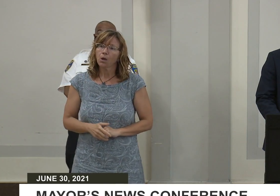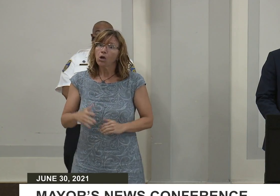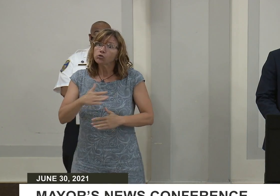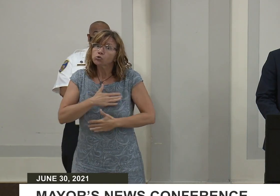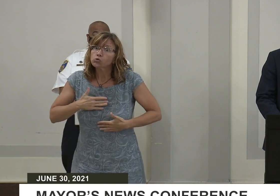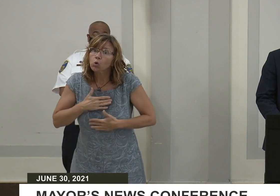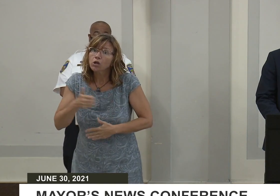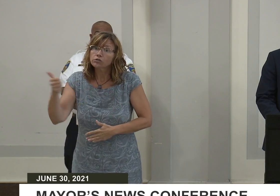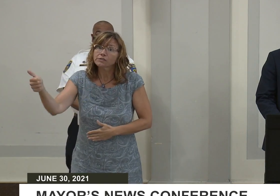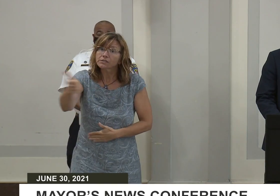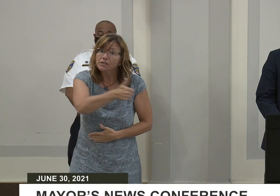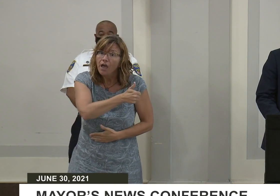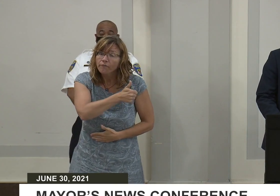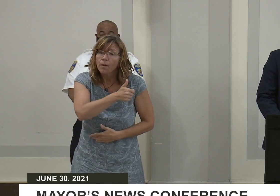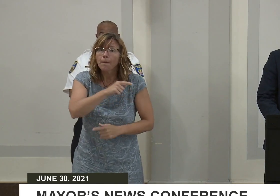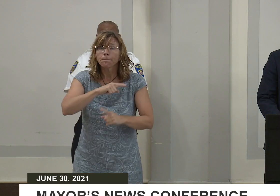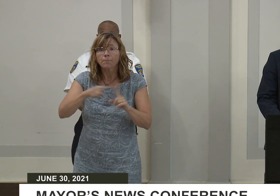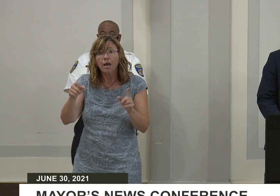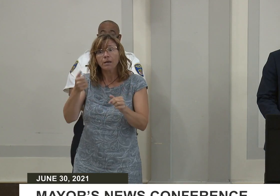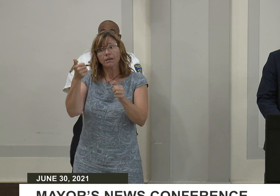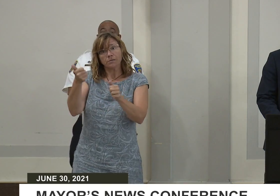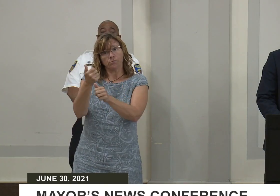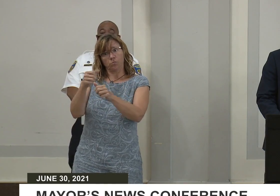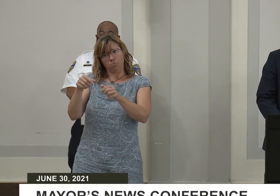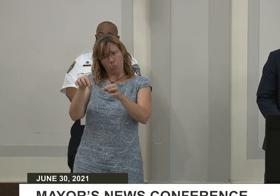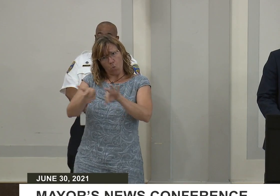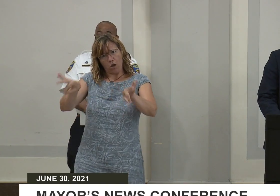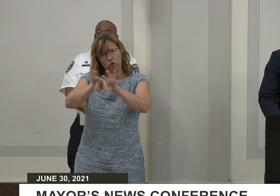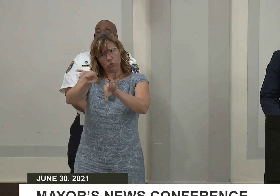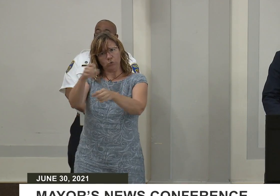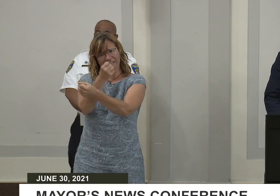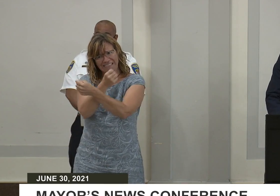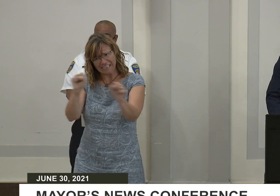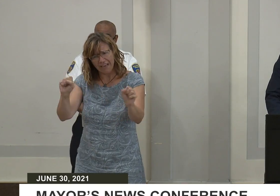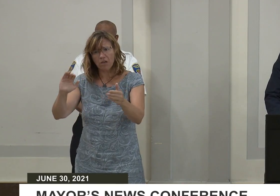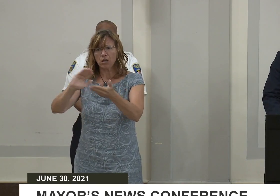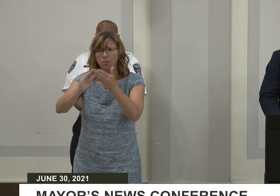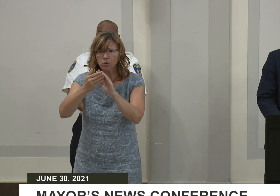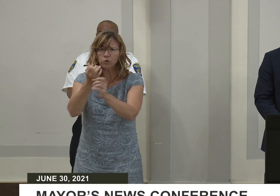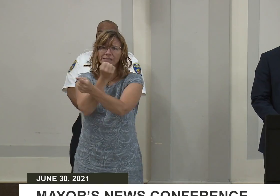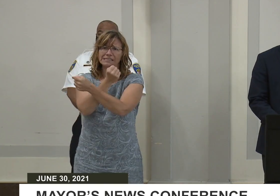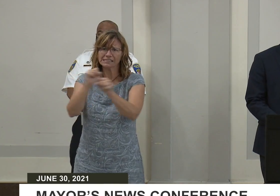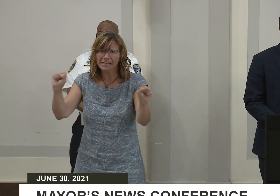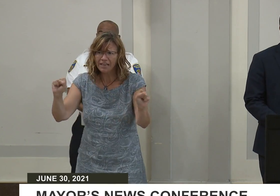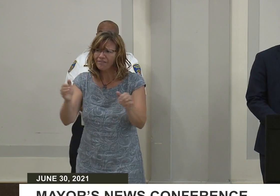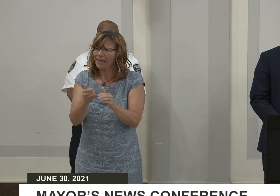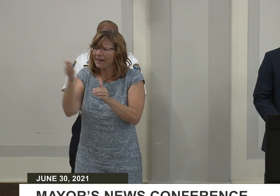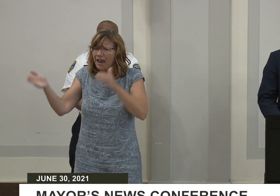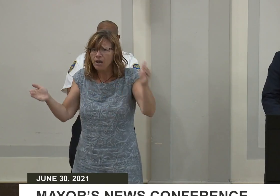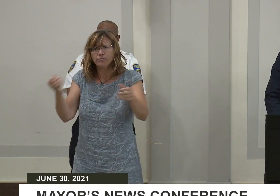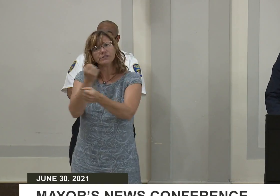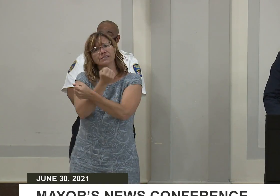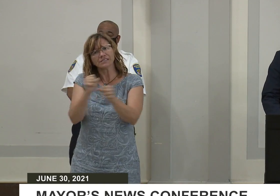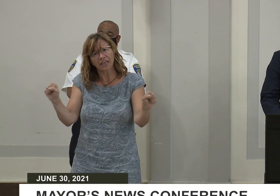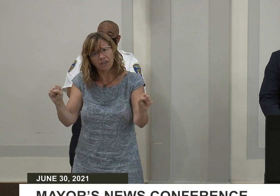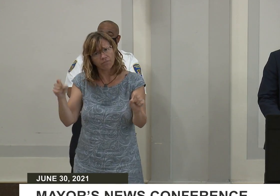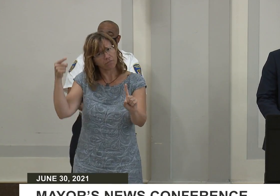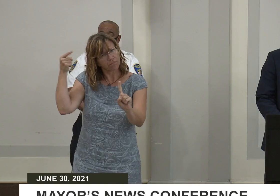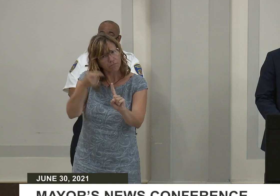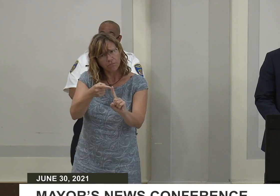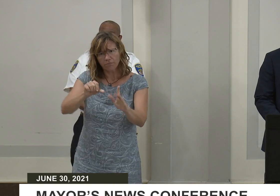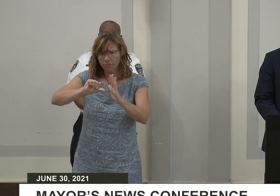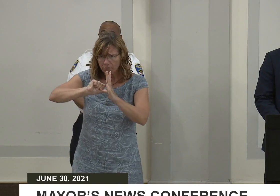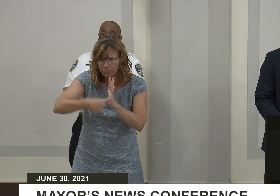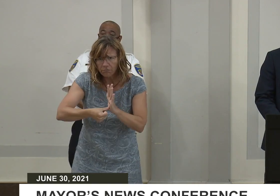our community, and our city safe. So again, I'm here to stand in support and in solidarity with the administration, because